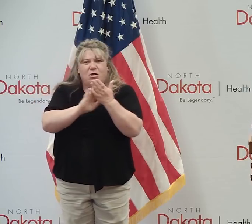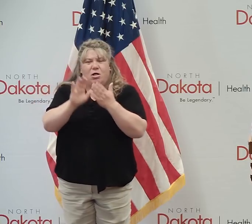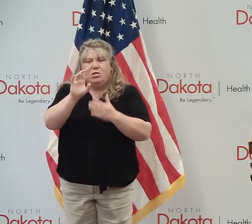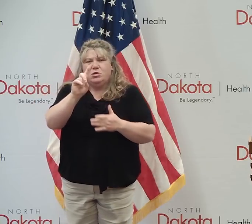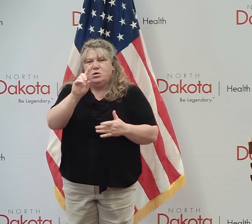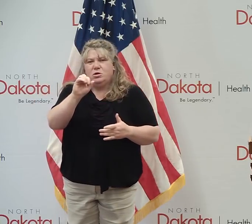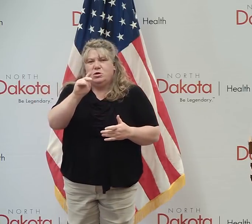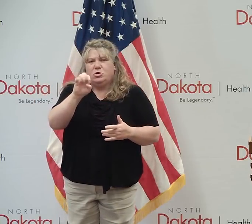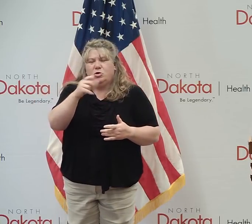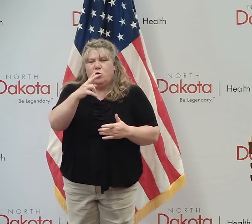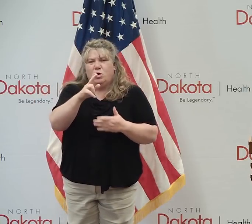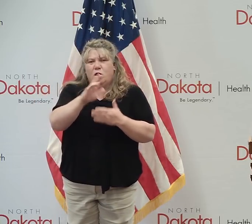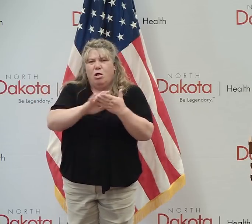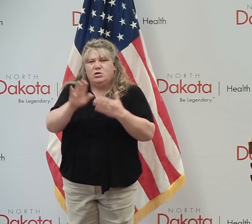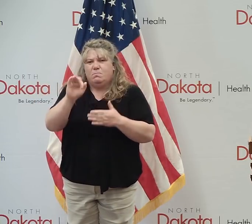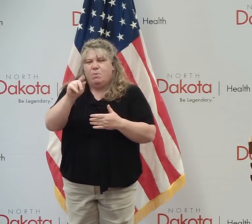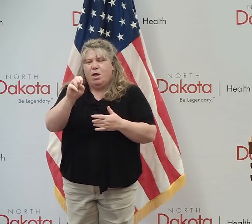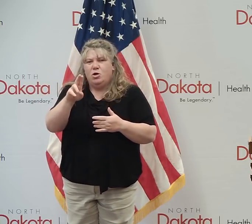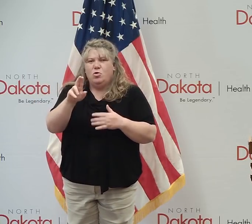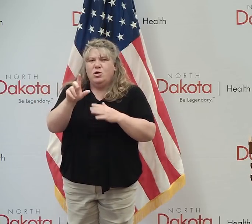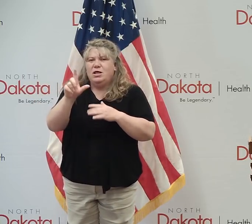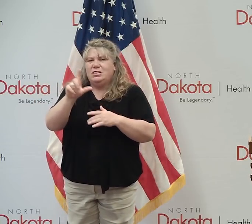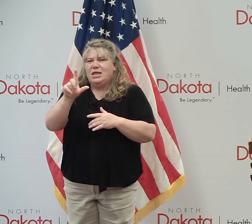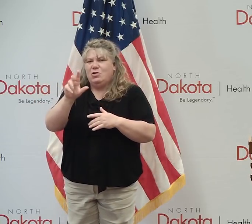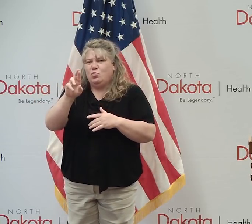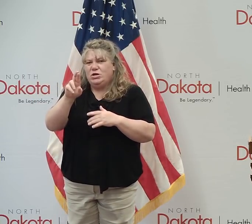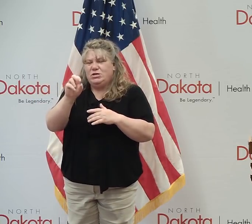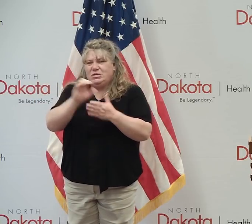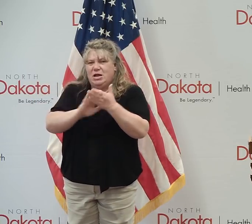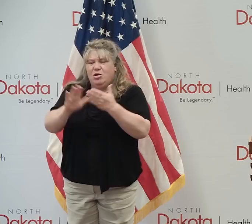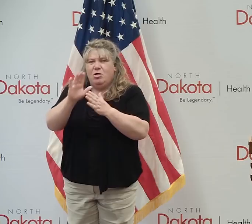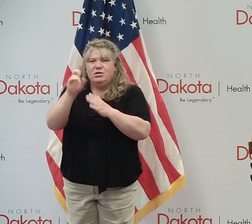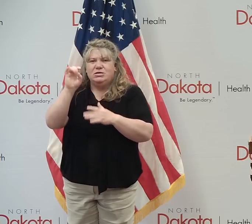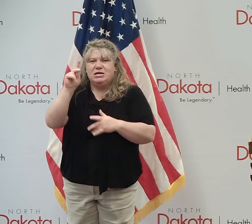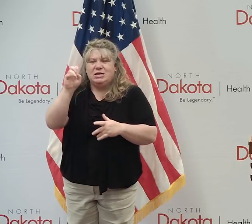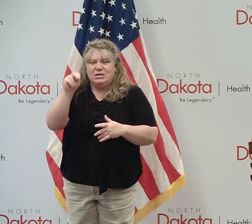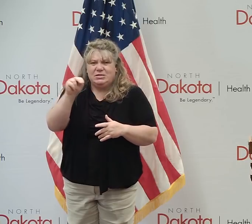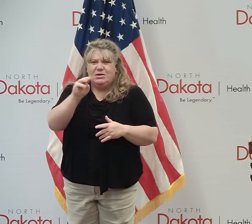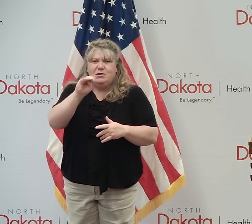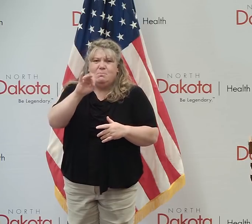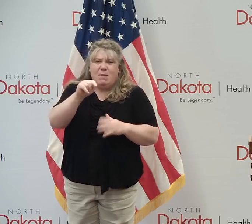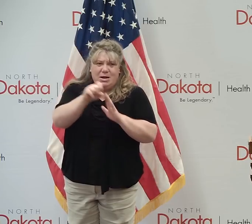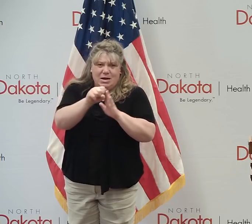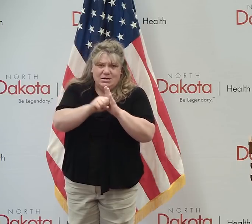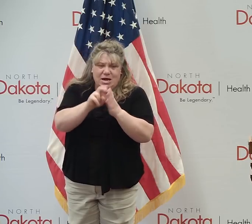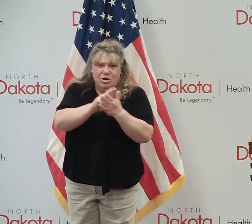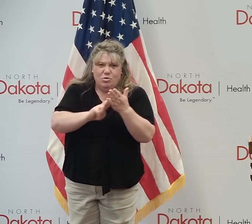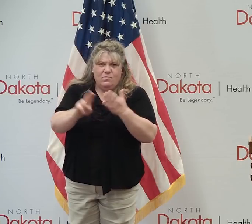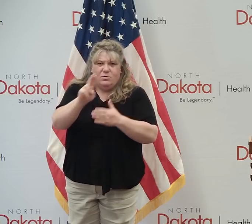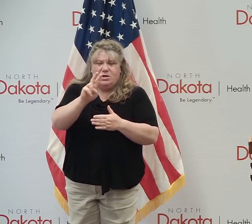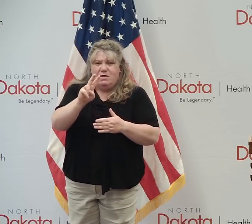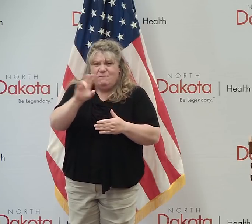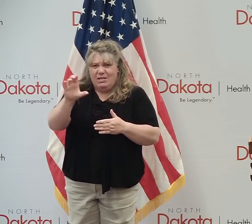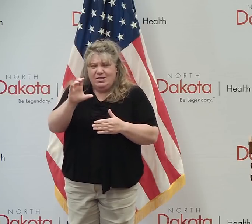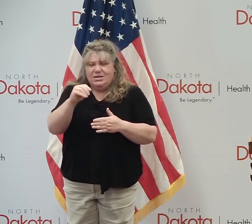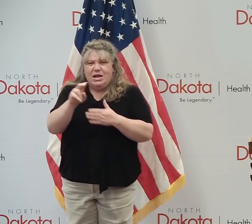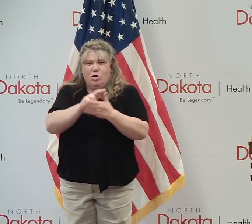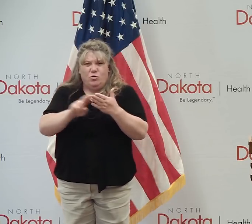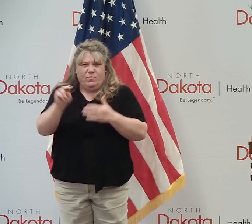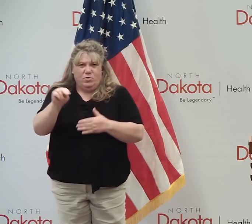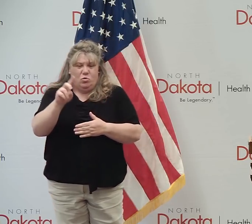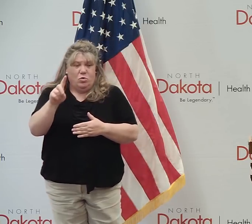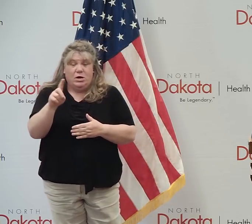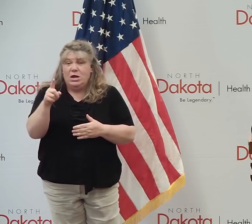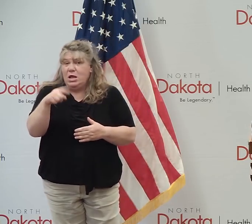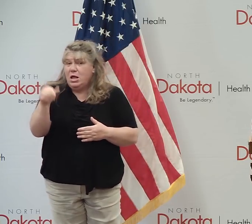at Bottineau, Lake Region State College, Williston State College, Dickinson State University, Minot State University, and the University of North Dakota. And